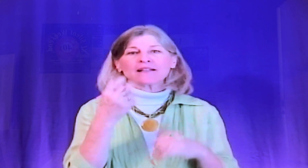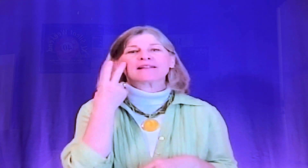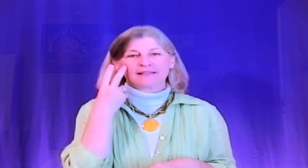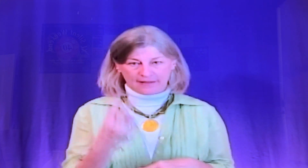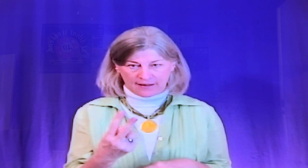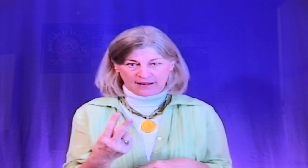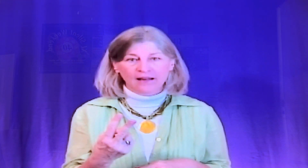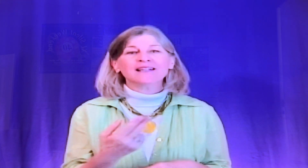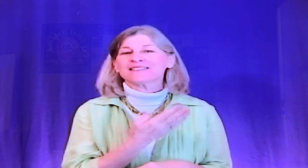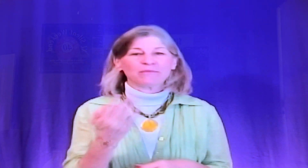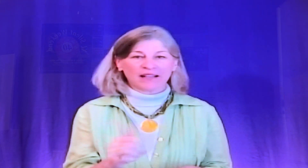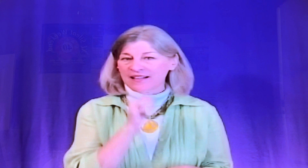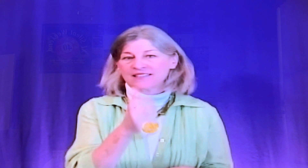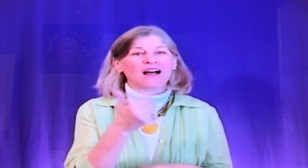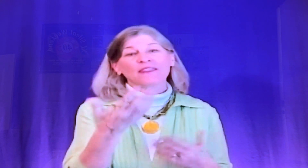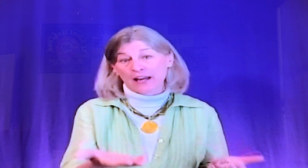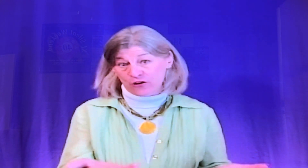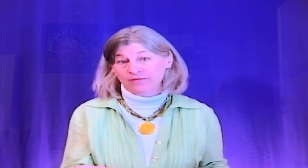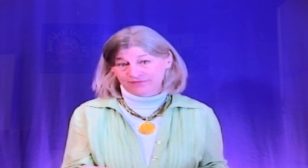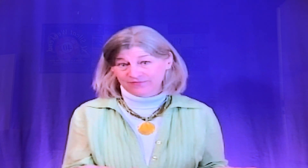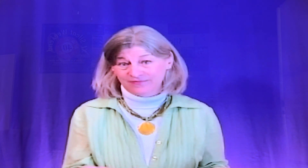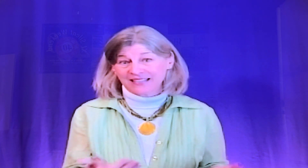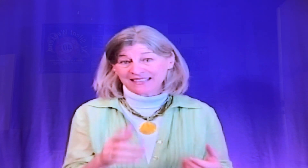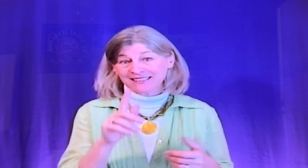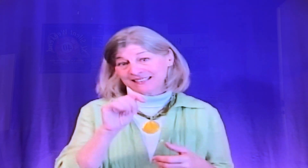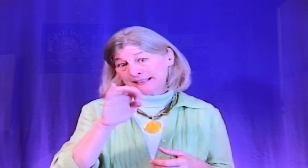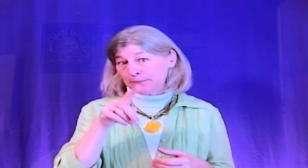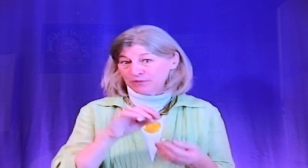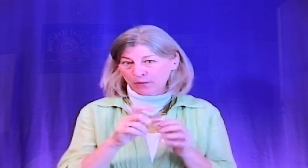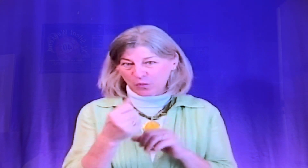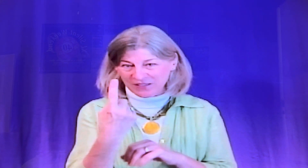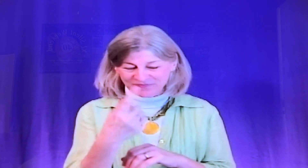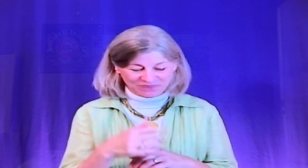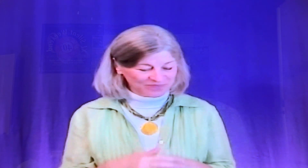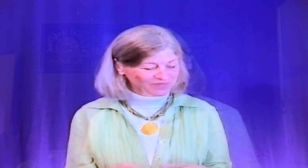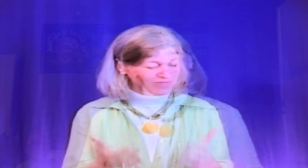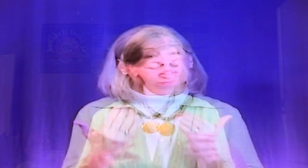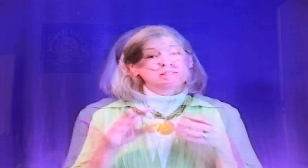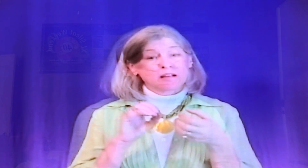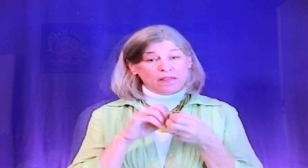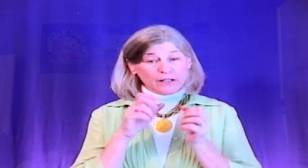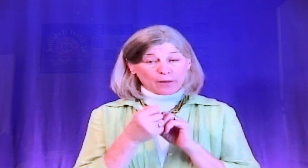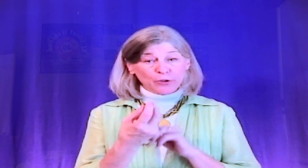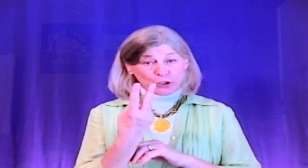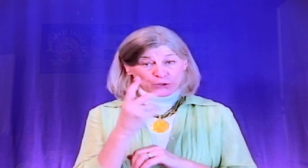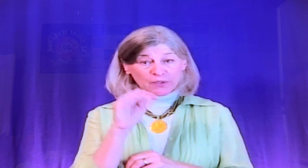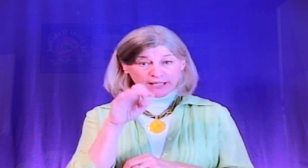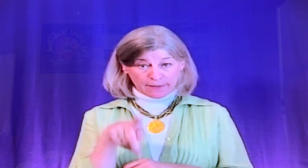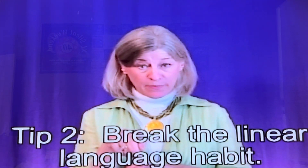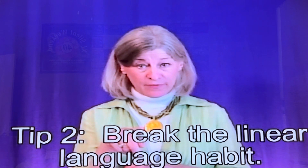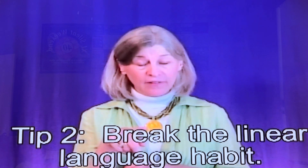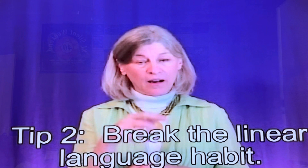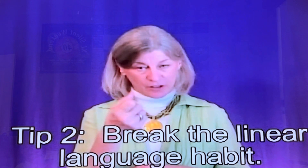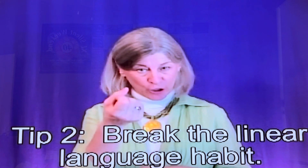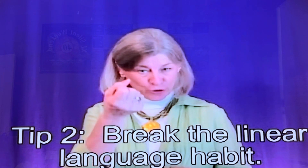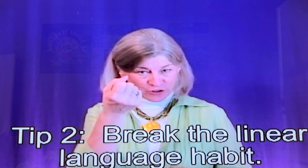to see something that's not there. That's tip number 1. The number 2 tip on